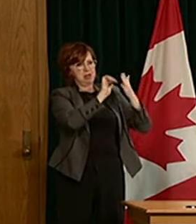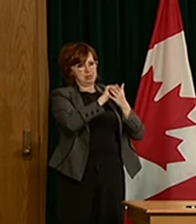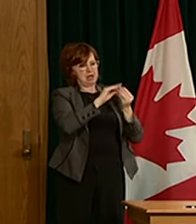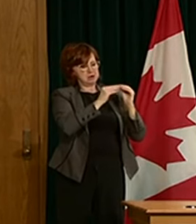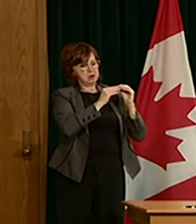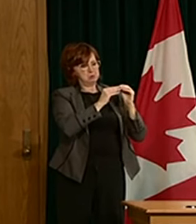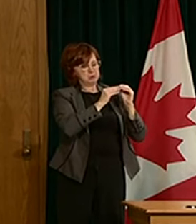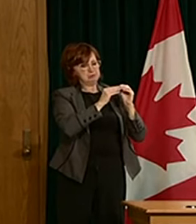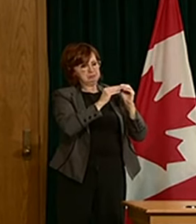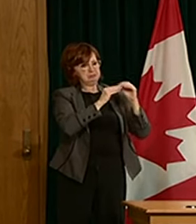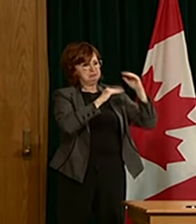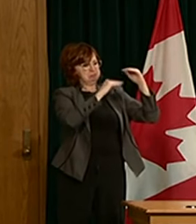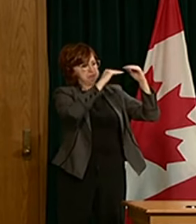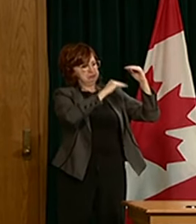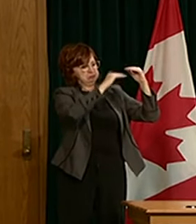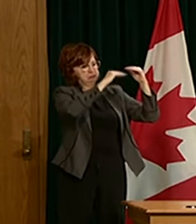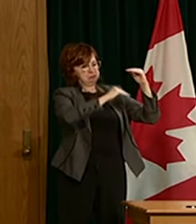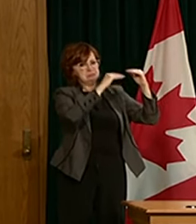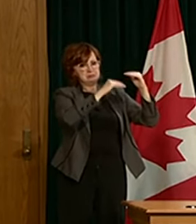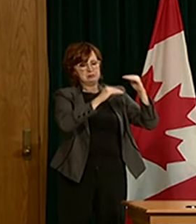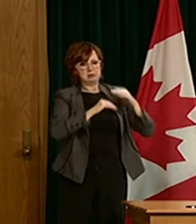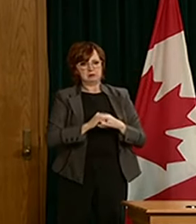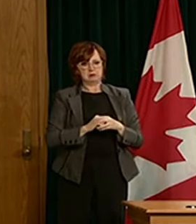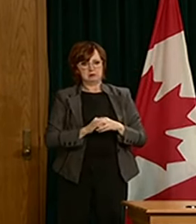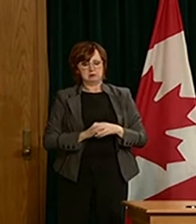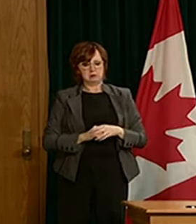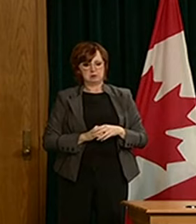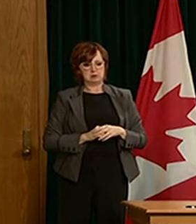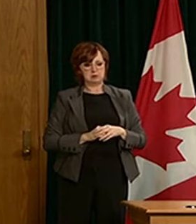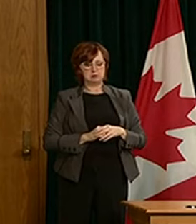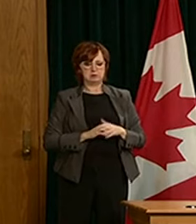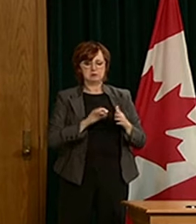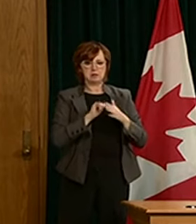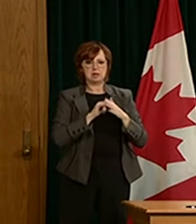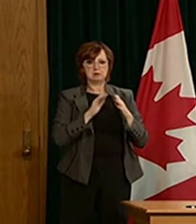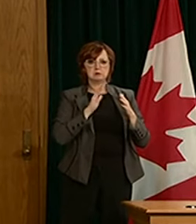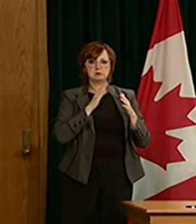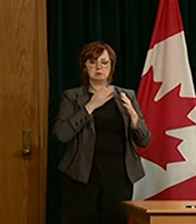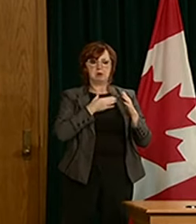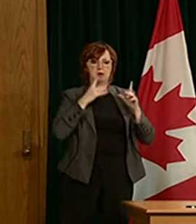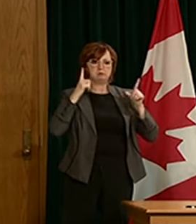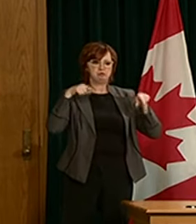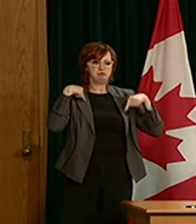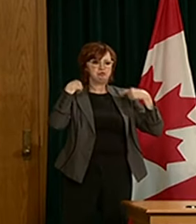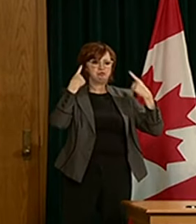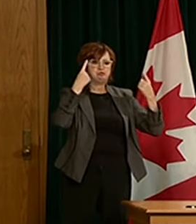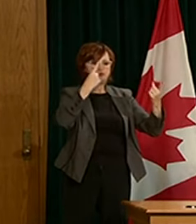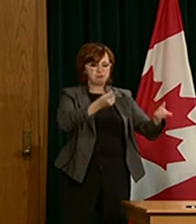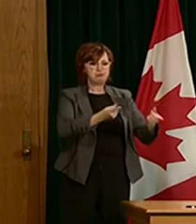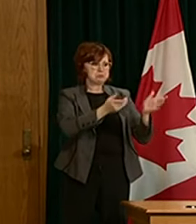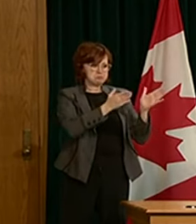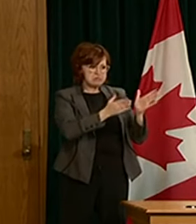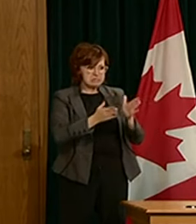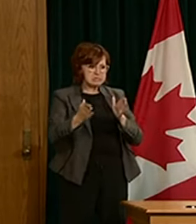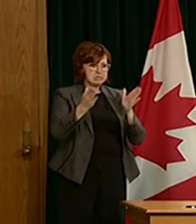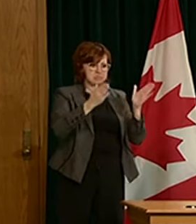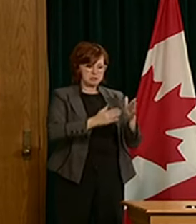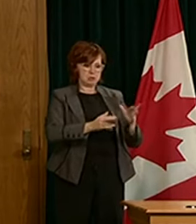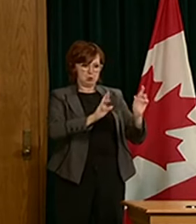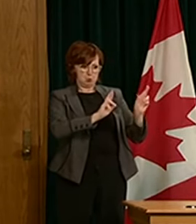targeted capacity numbers have basically been the numbers that we're planning to, and we're actively activating those